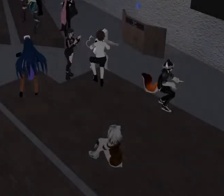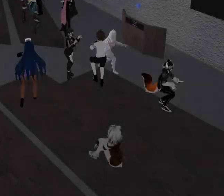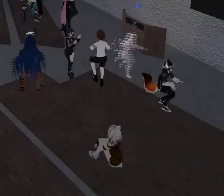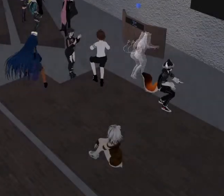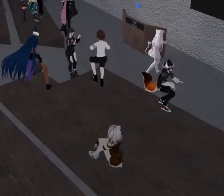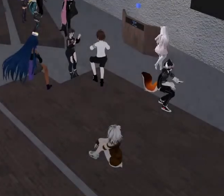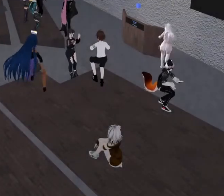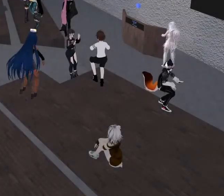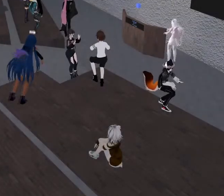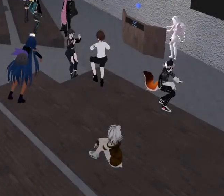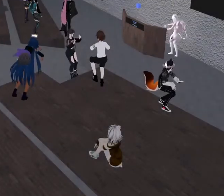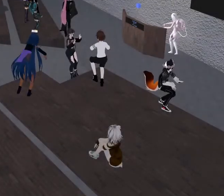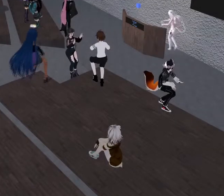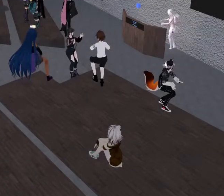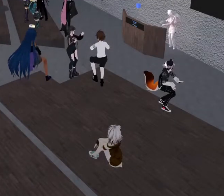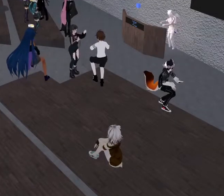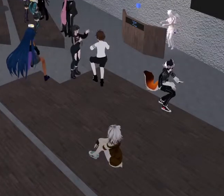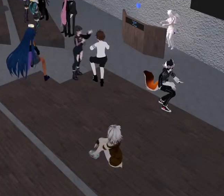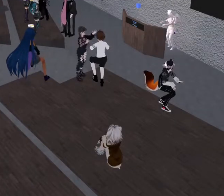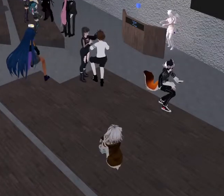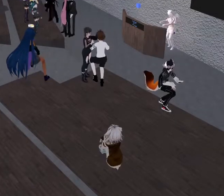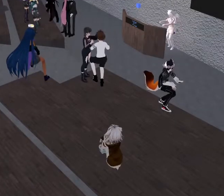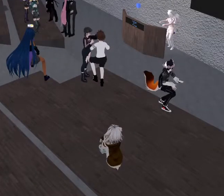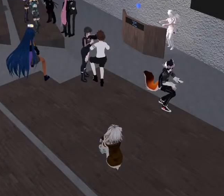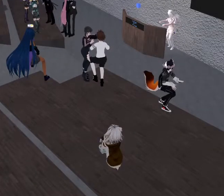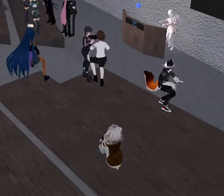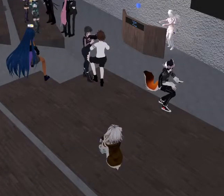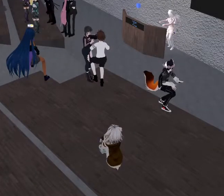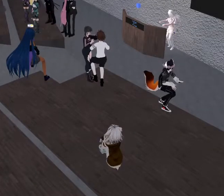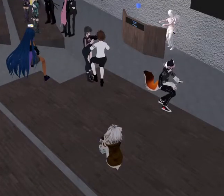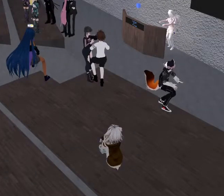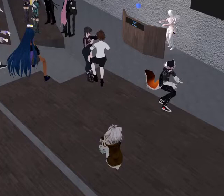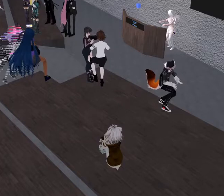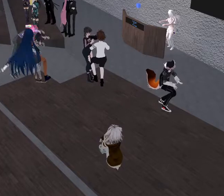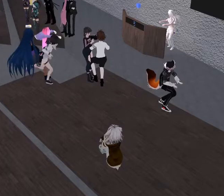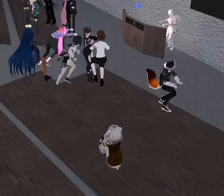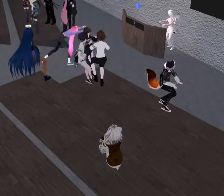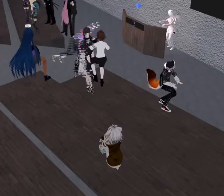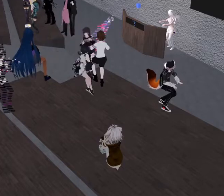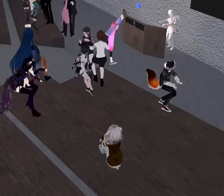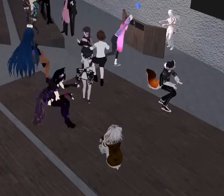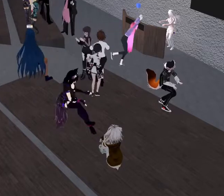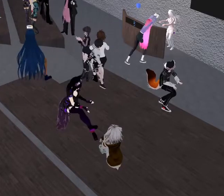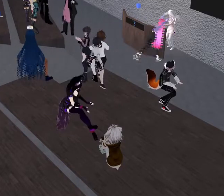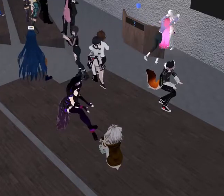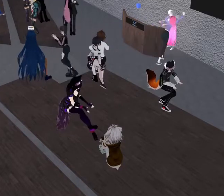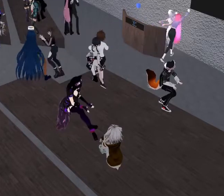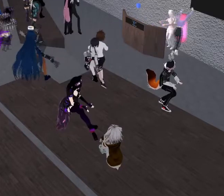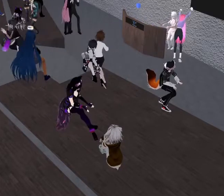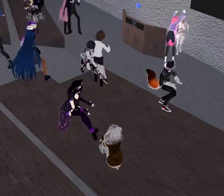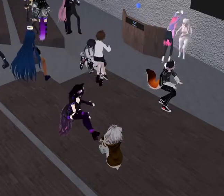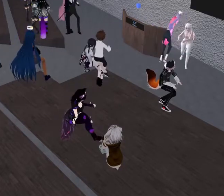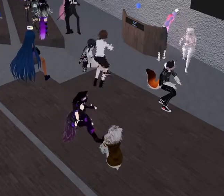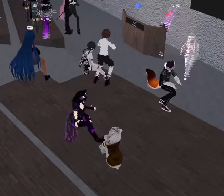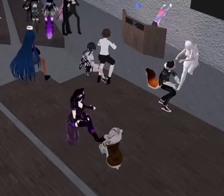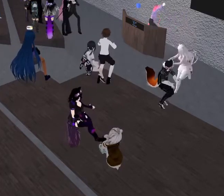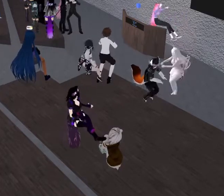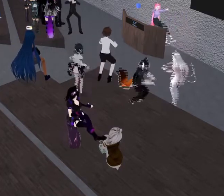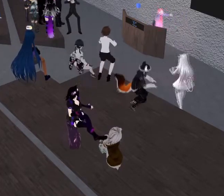Class time, class time, class time, class time, class time. That the grammar Stupid! in ASL is different than English. Is that a thing? Get